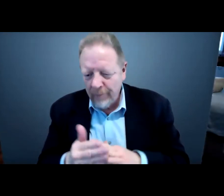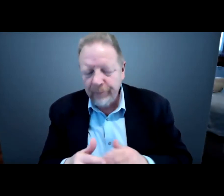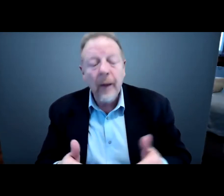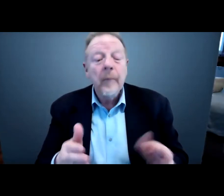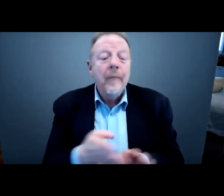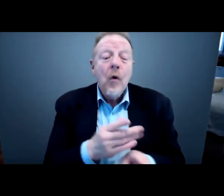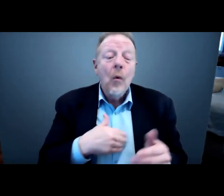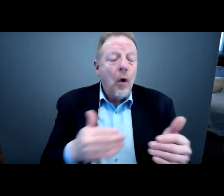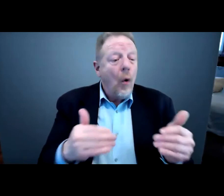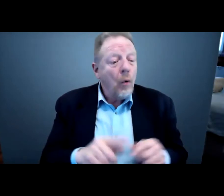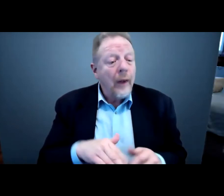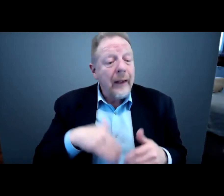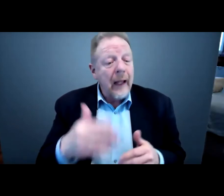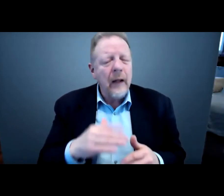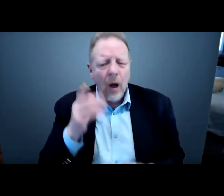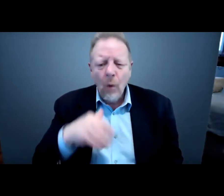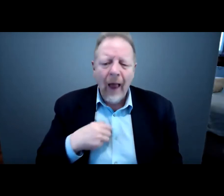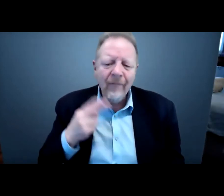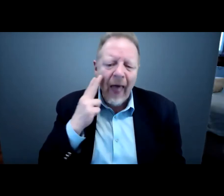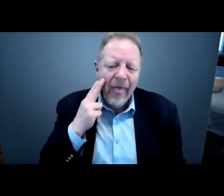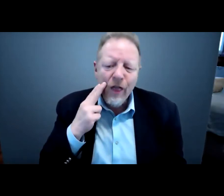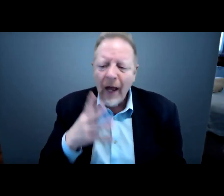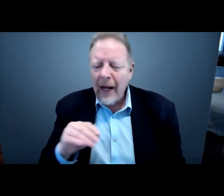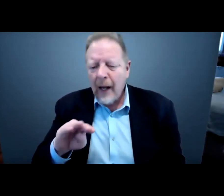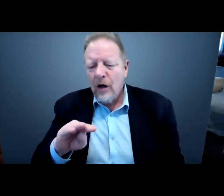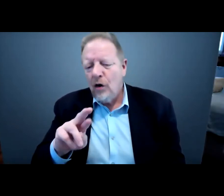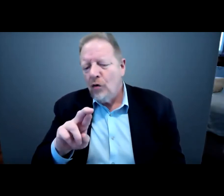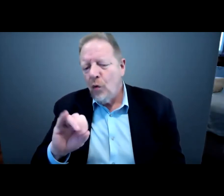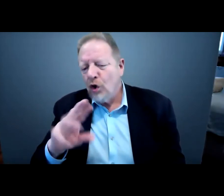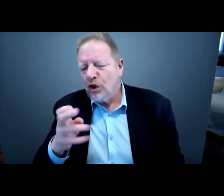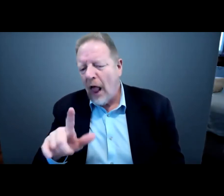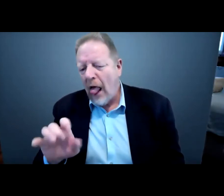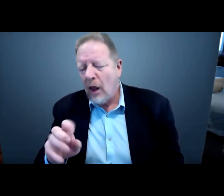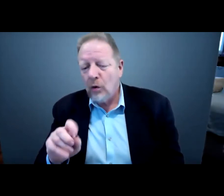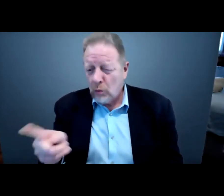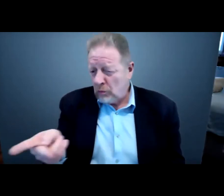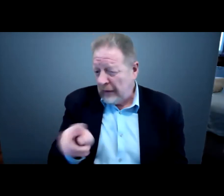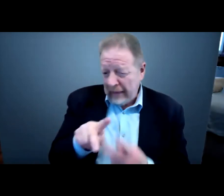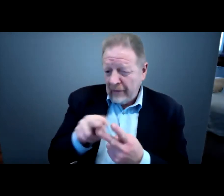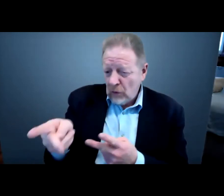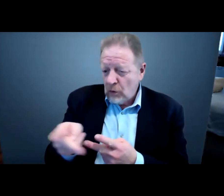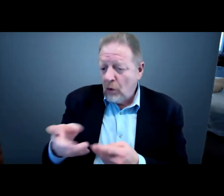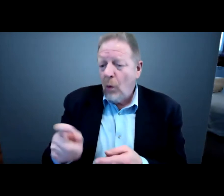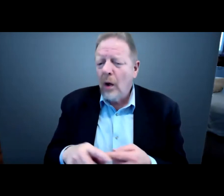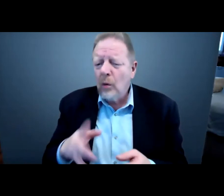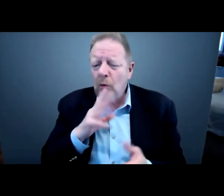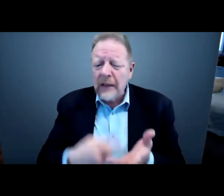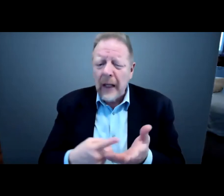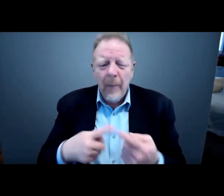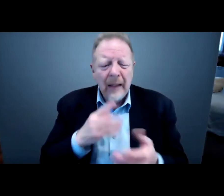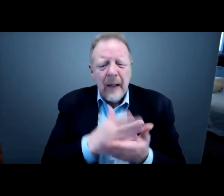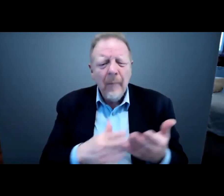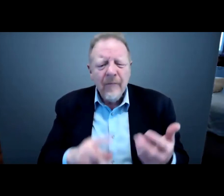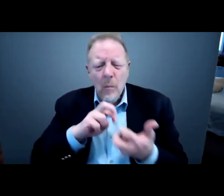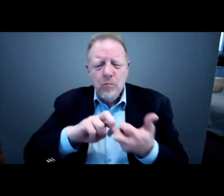I know we have Heather and Rochelle. Do you want to speak about what the issues you're having that you would like the